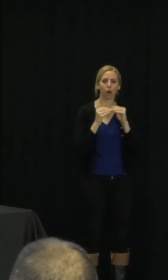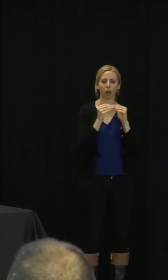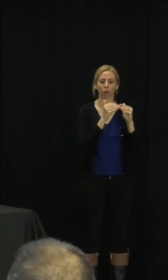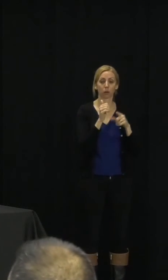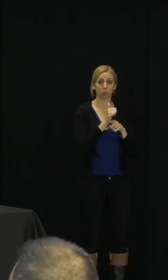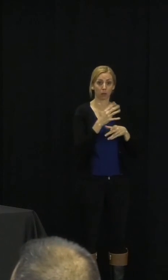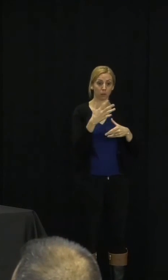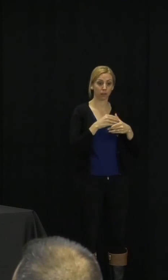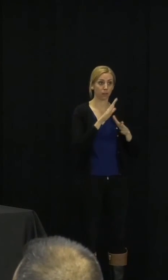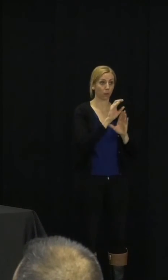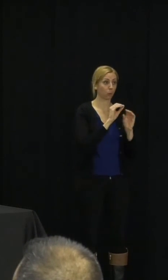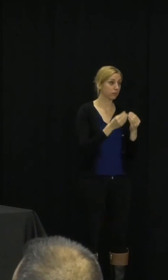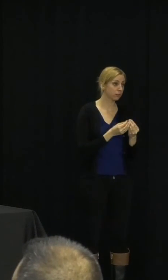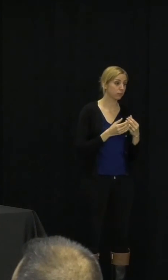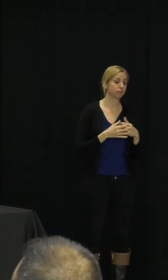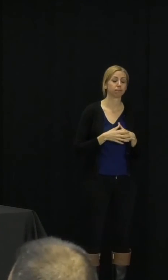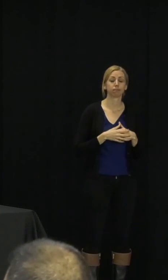just fine.